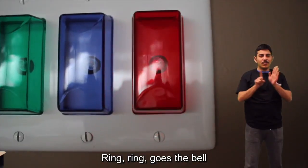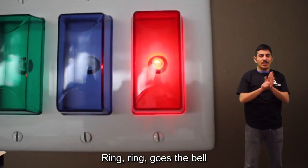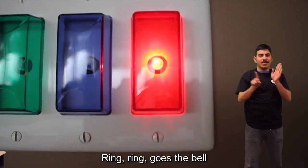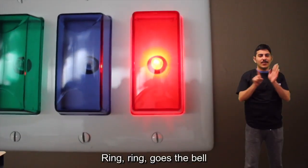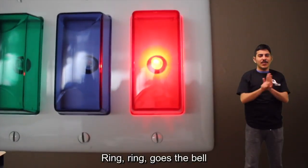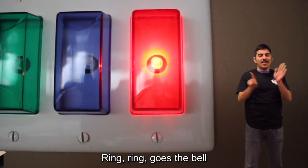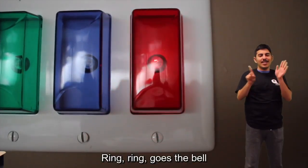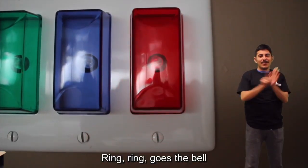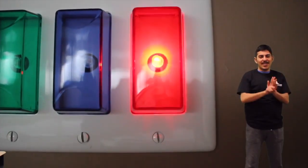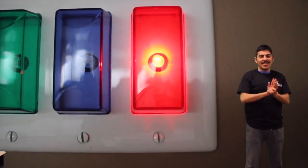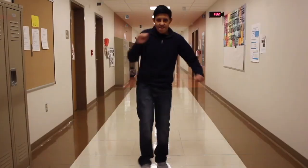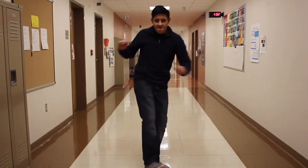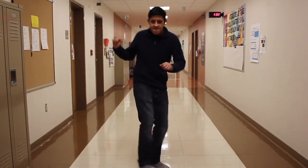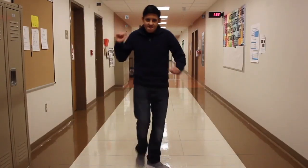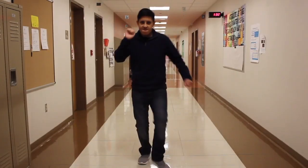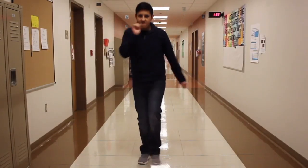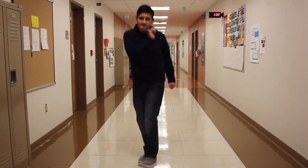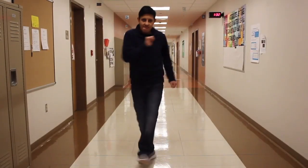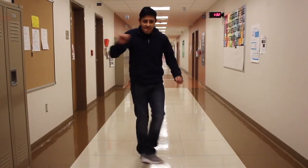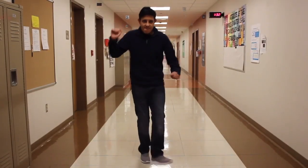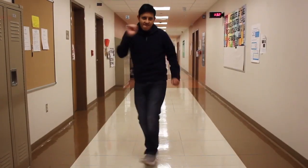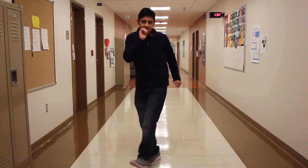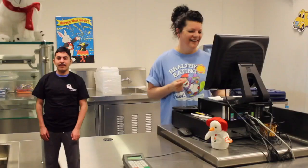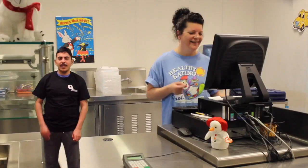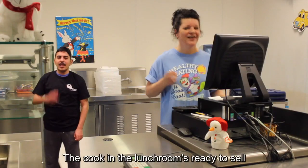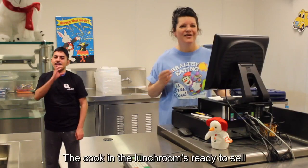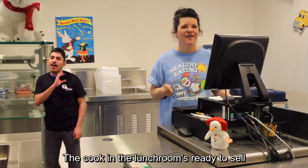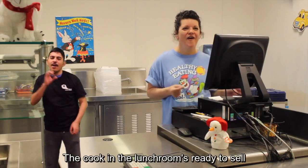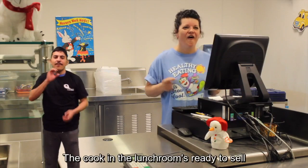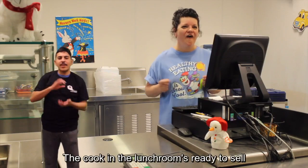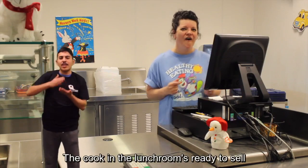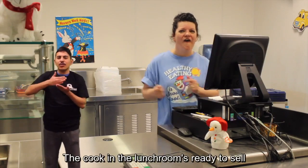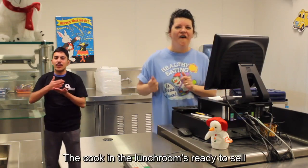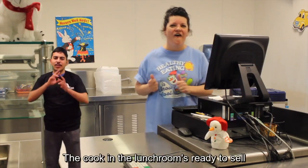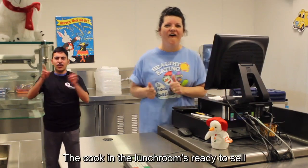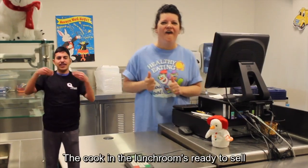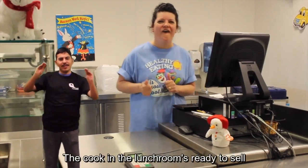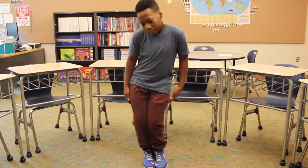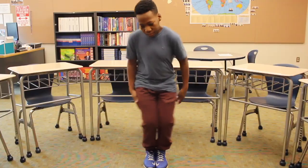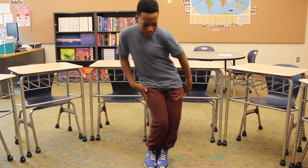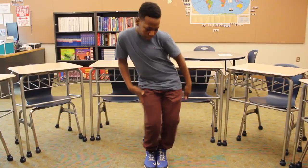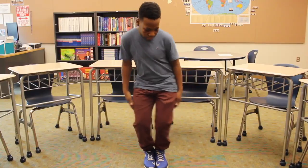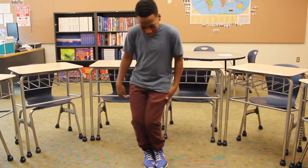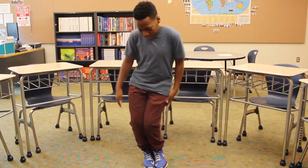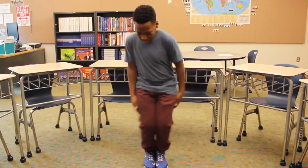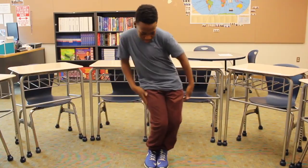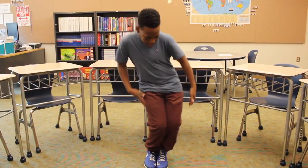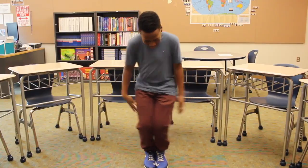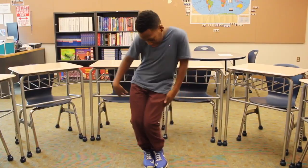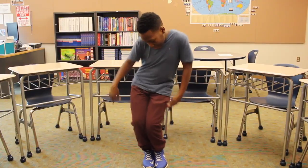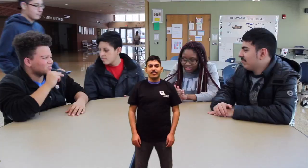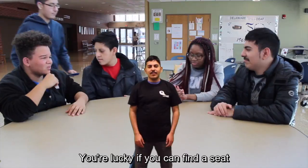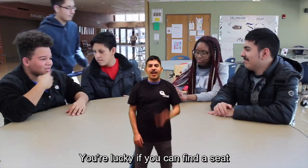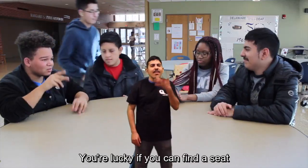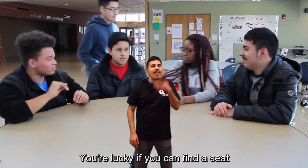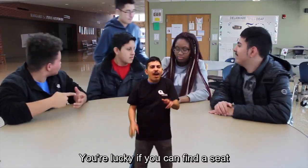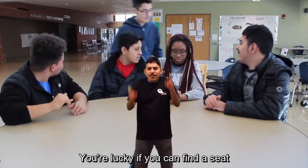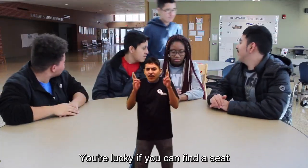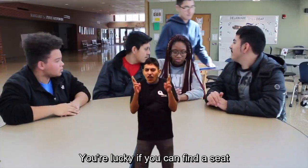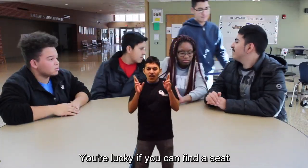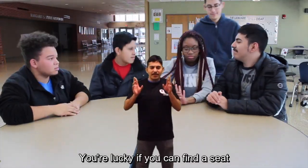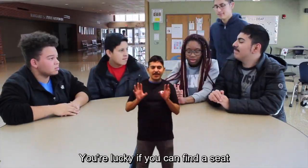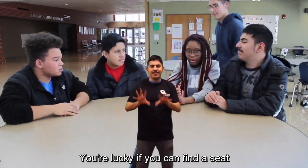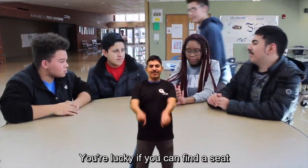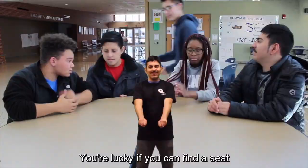Ring, ring goes the bell, the cook and the lunchroom's ready to sell, you're lucky